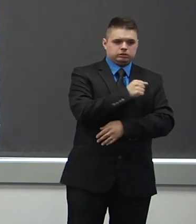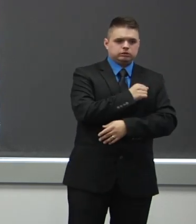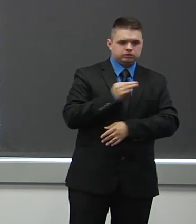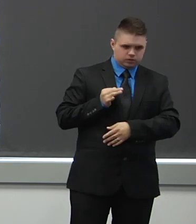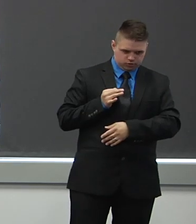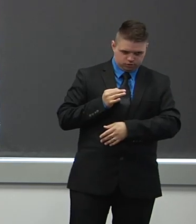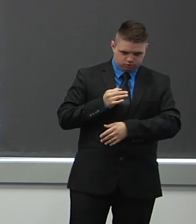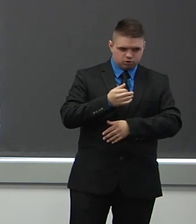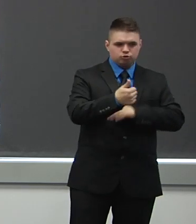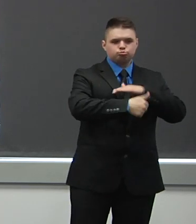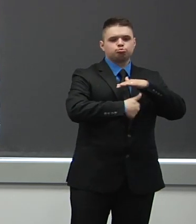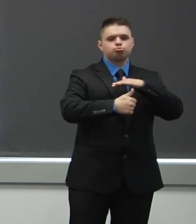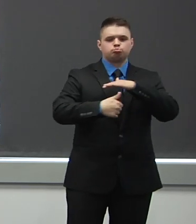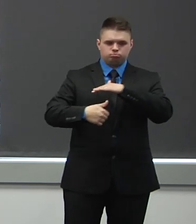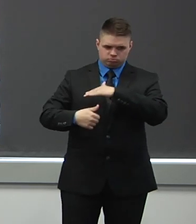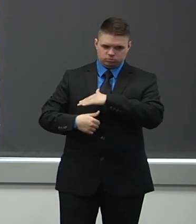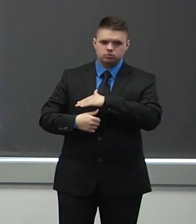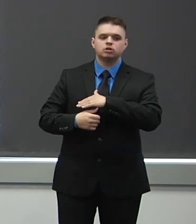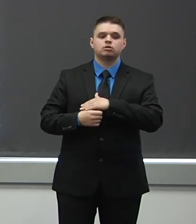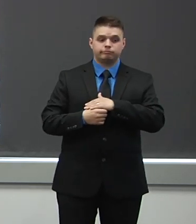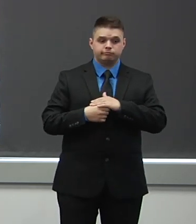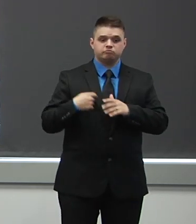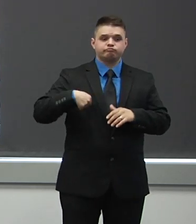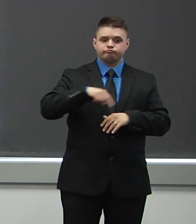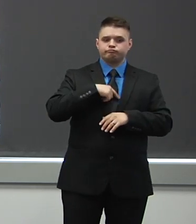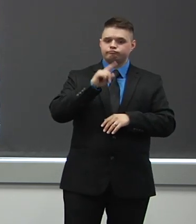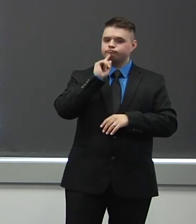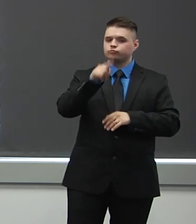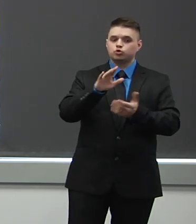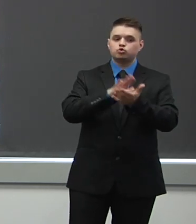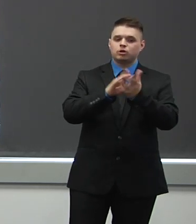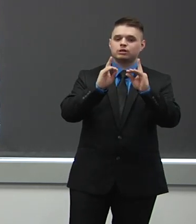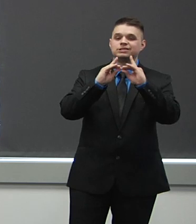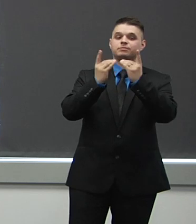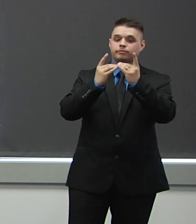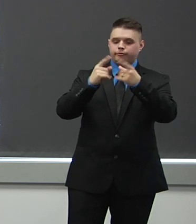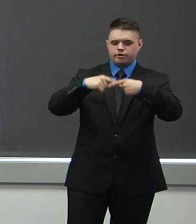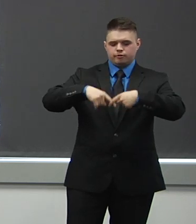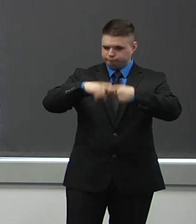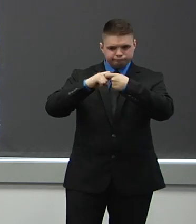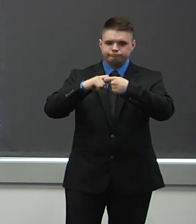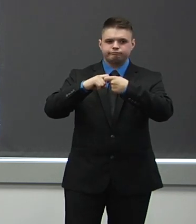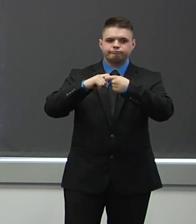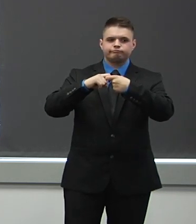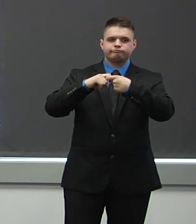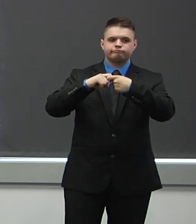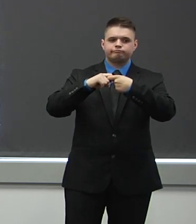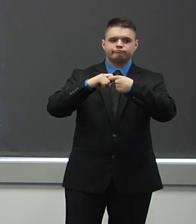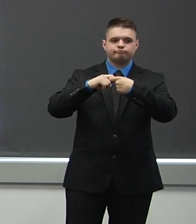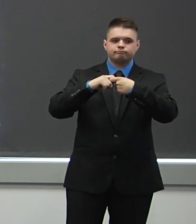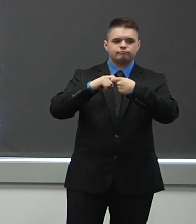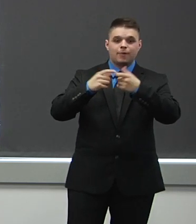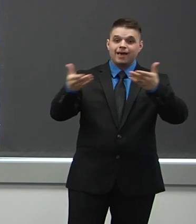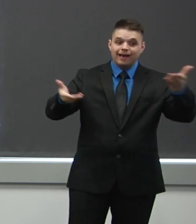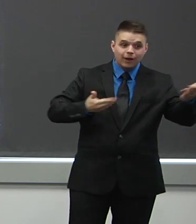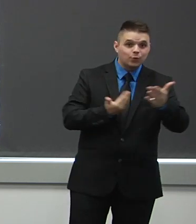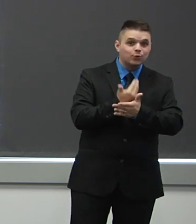have directed school districts to put those plans on ice, and the rest of it goes